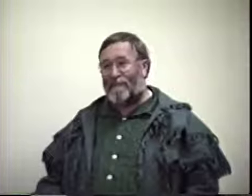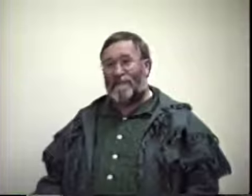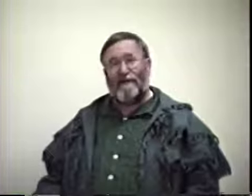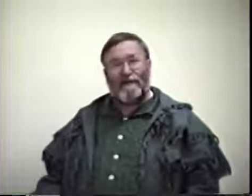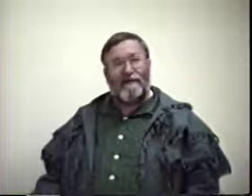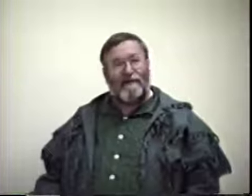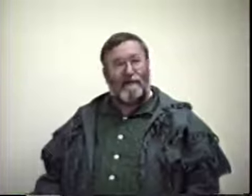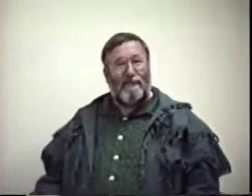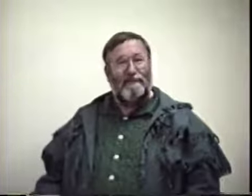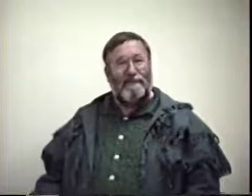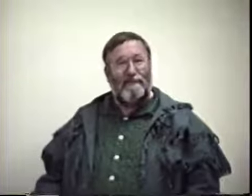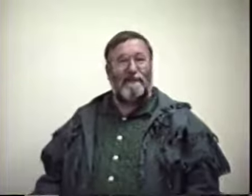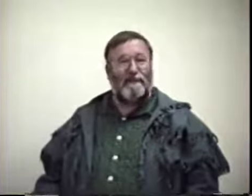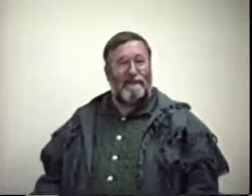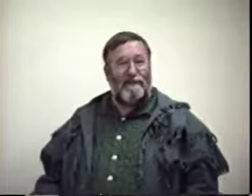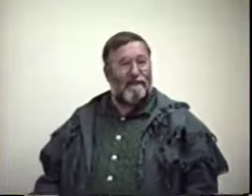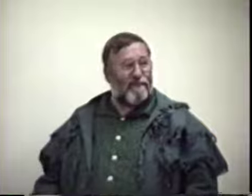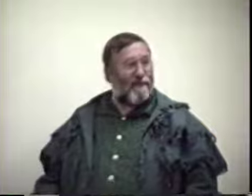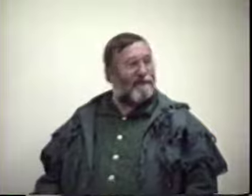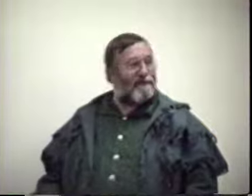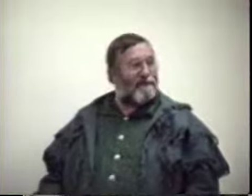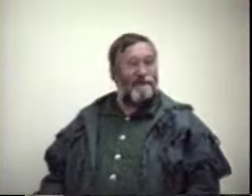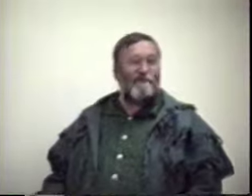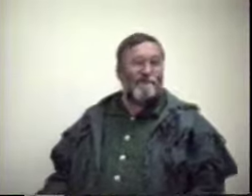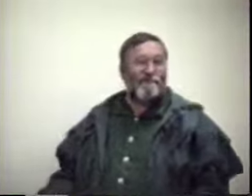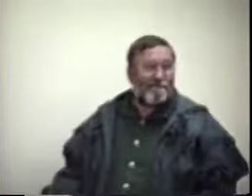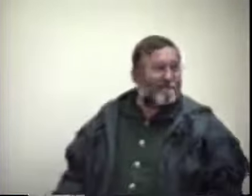more about the Native American culture.